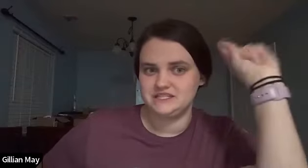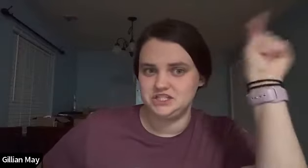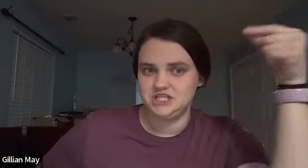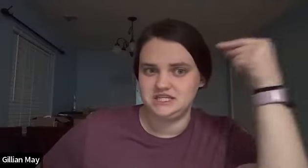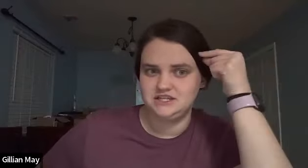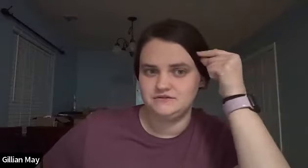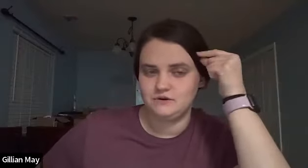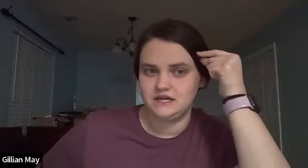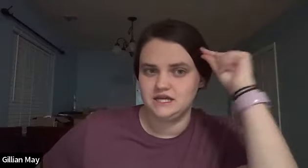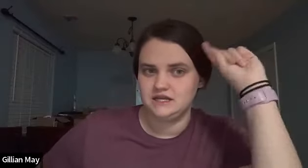is a G to your forehead.